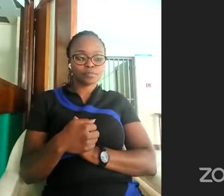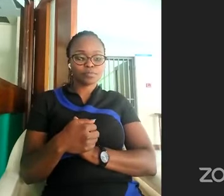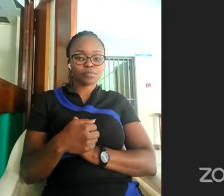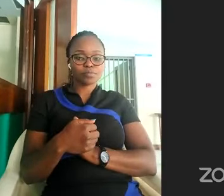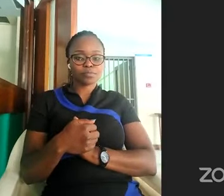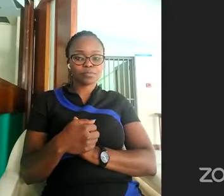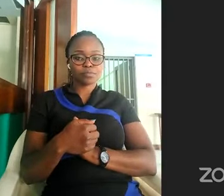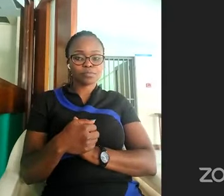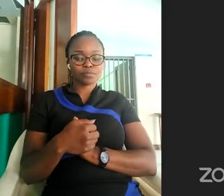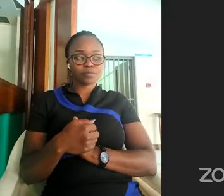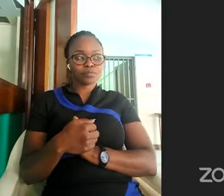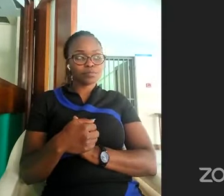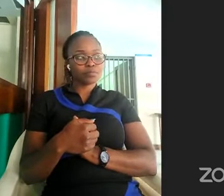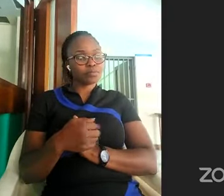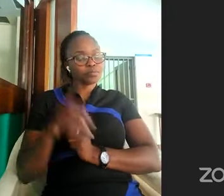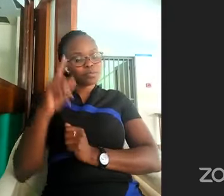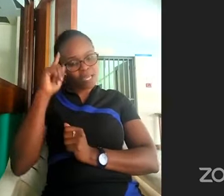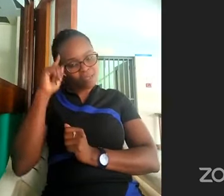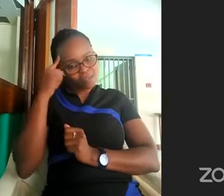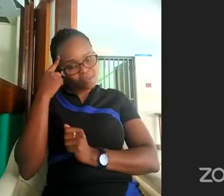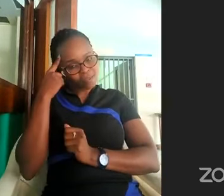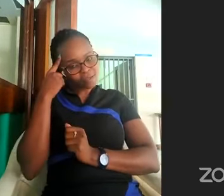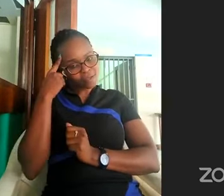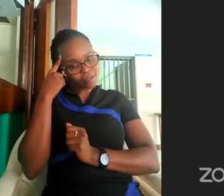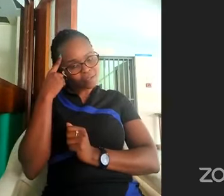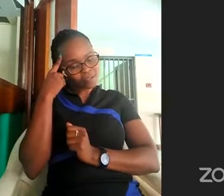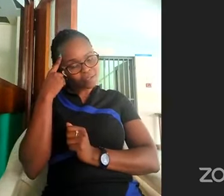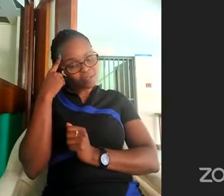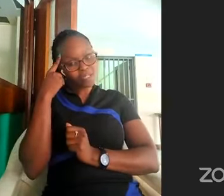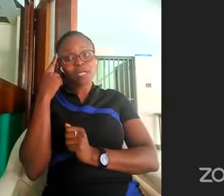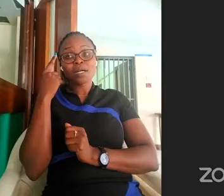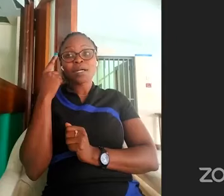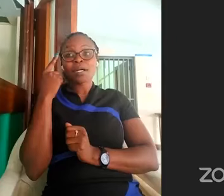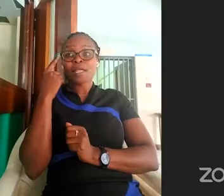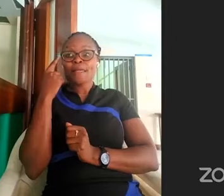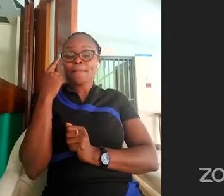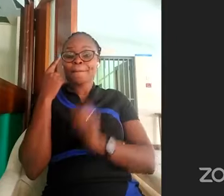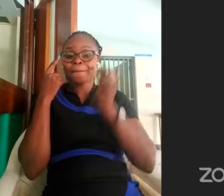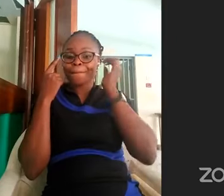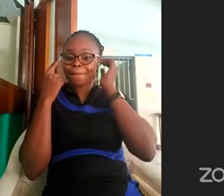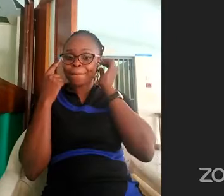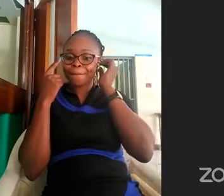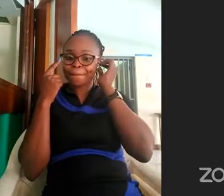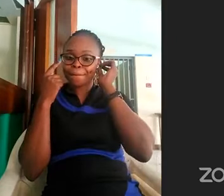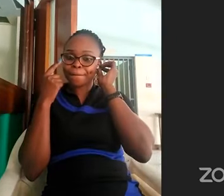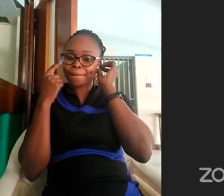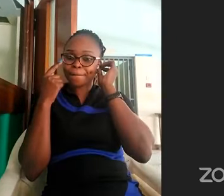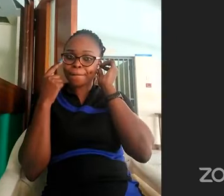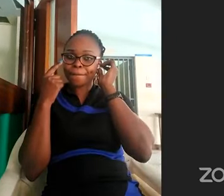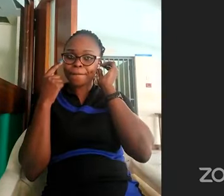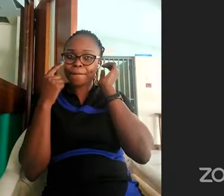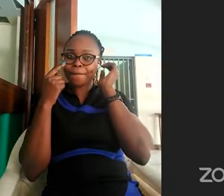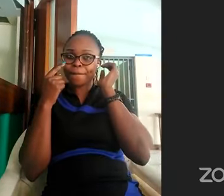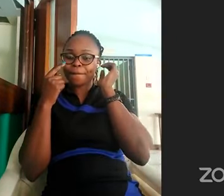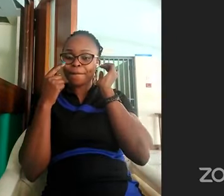I think it is, and it's not again, but it is,